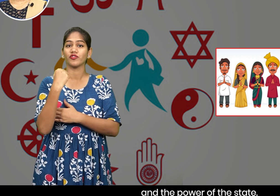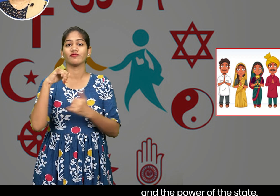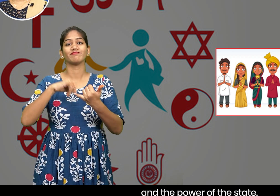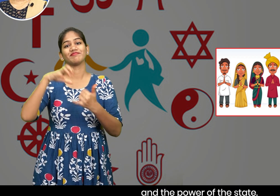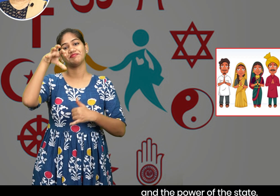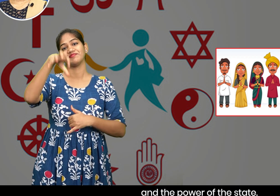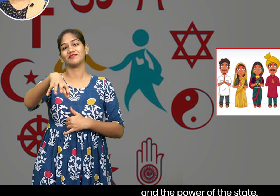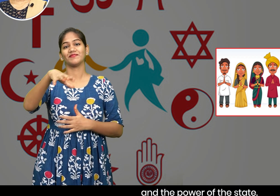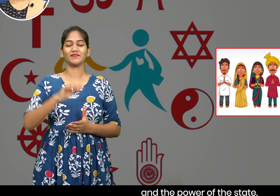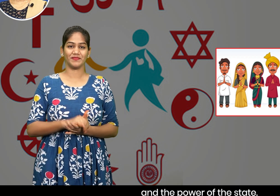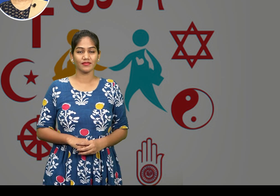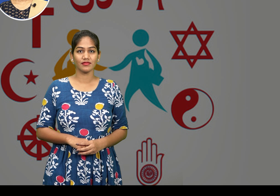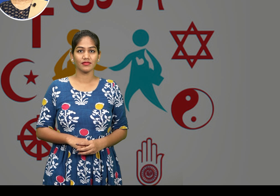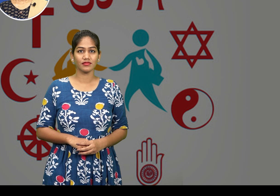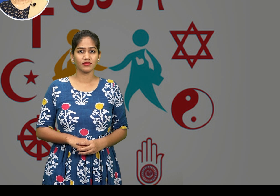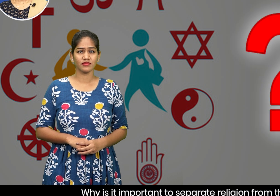state.